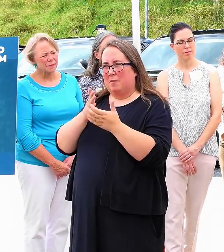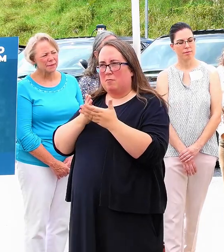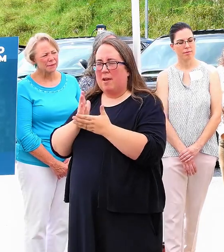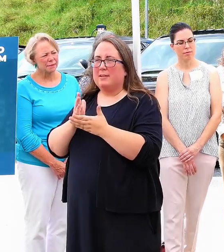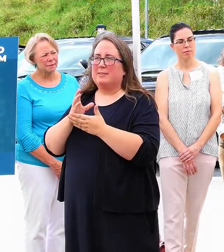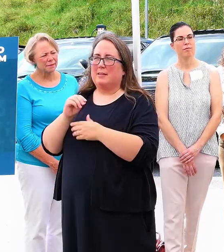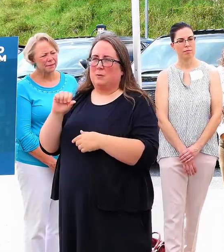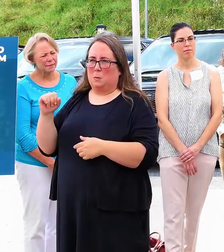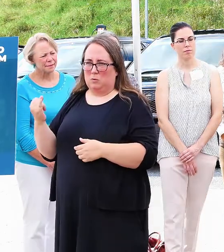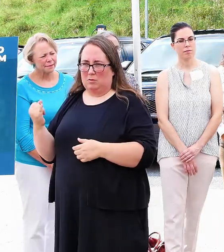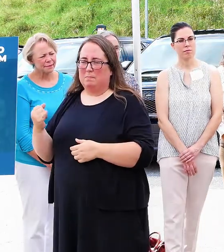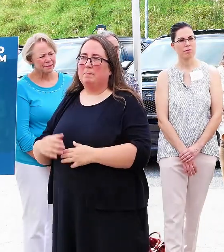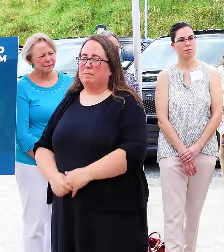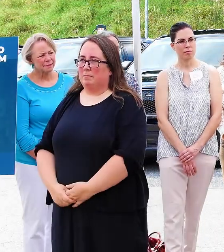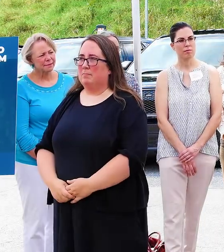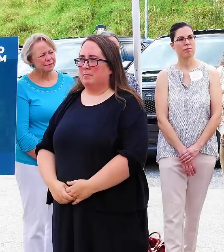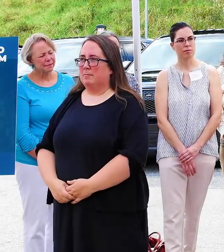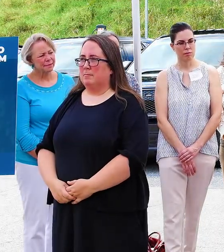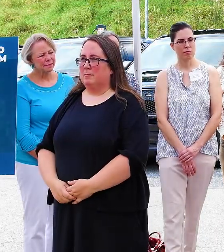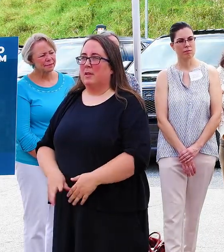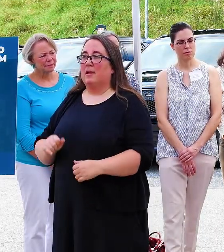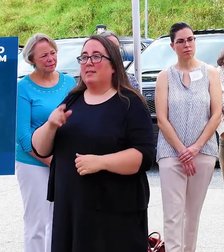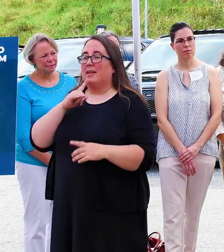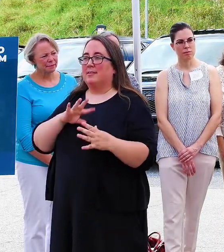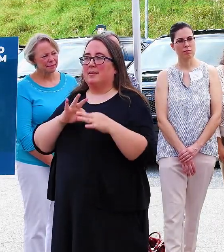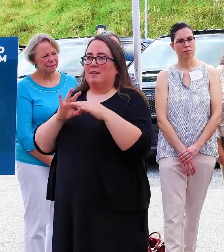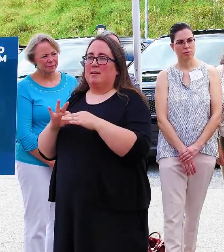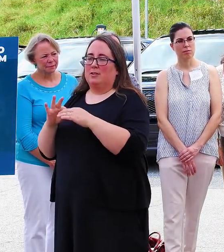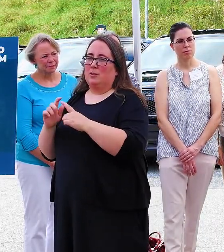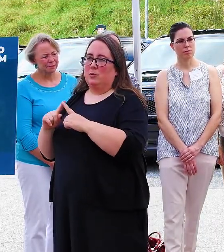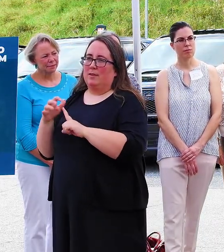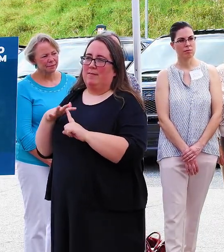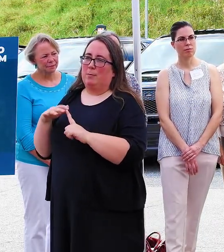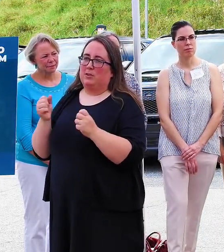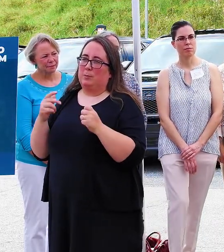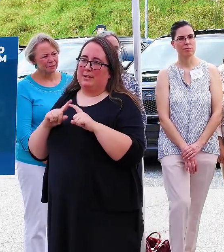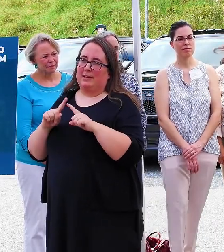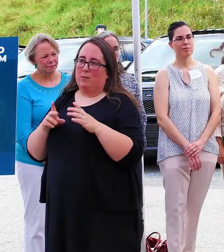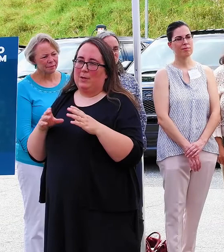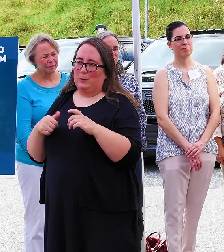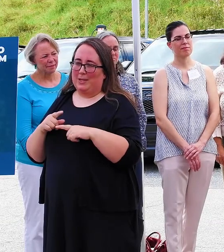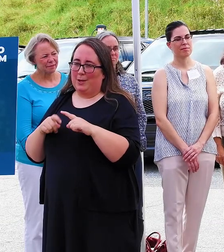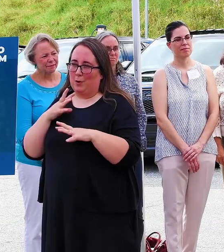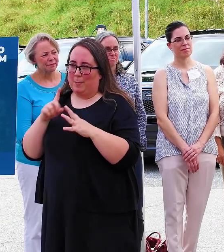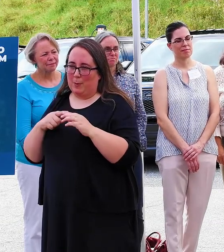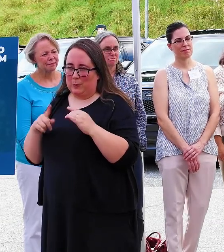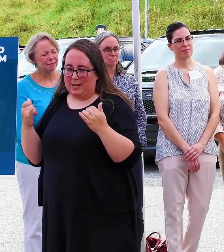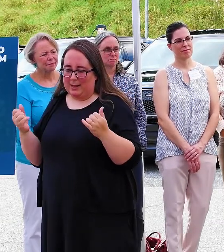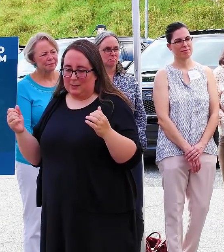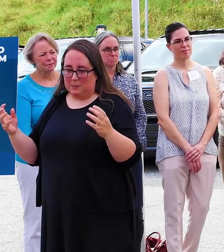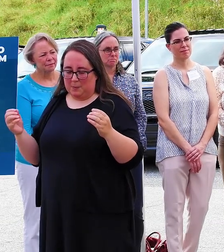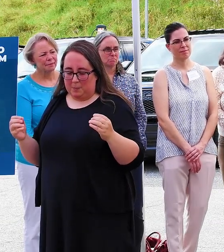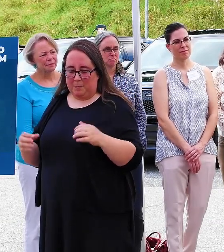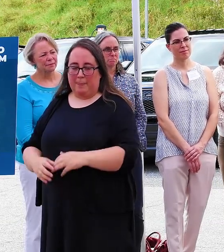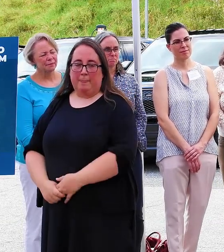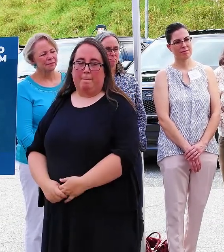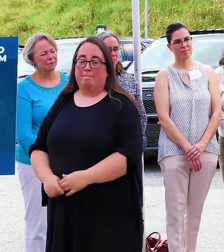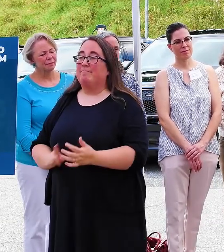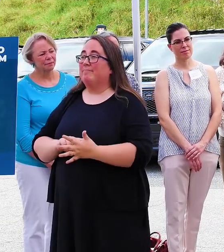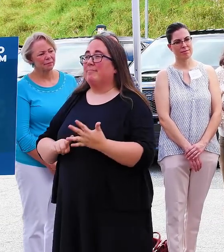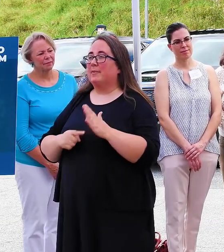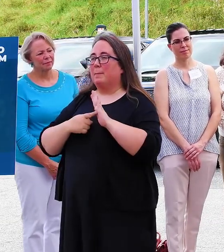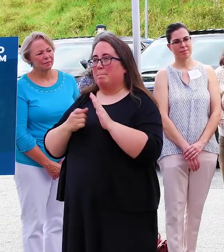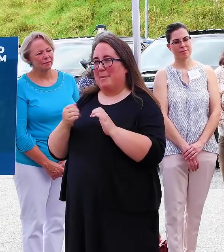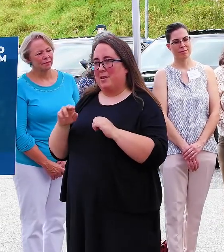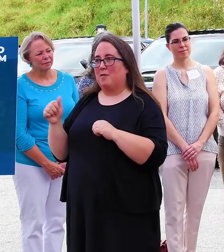values social justice. Because that's connected to the environment in so many ways we don't have time to talk about today. So these examples and